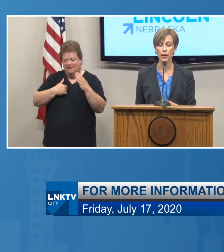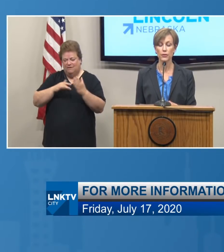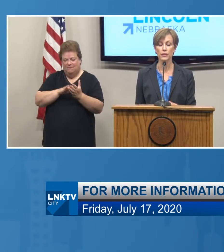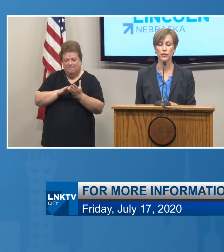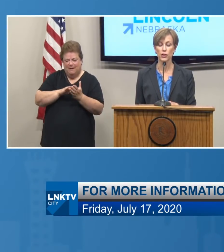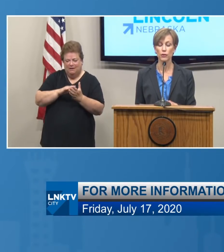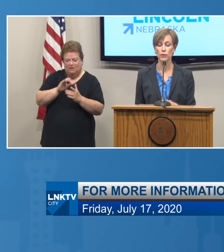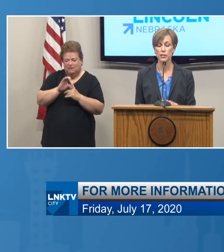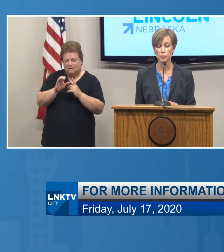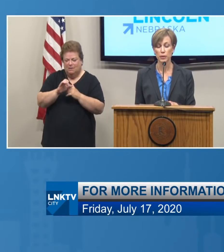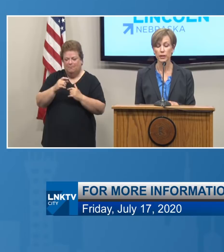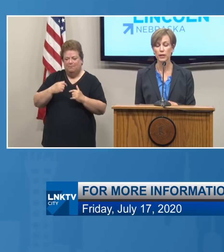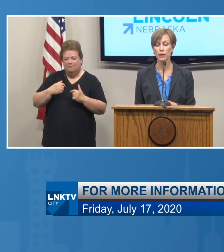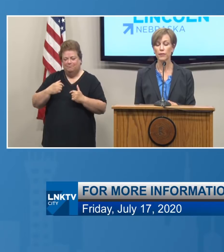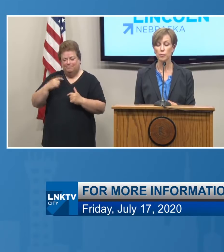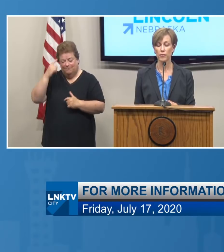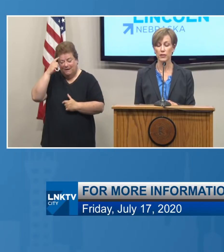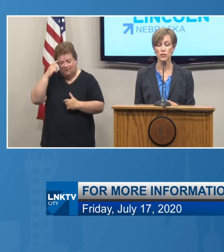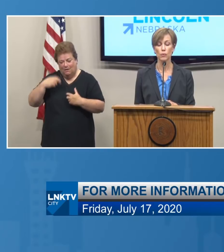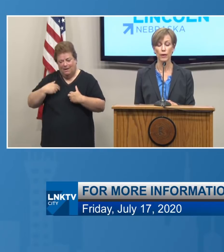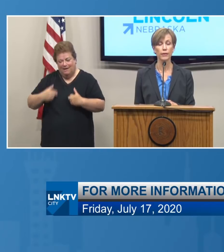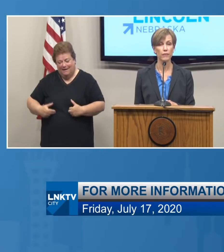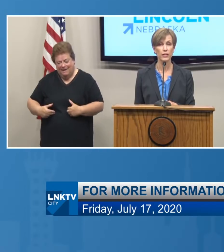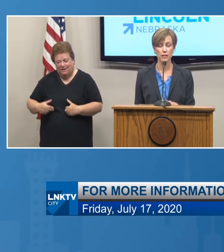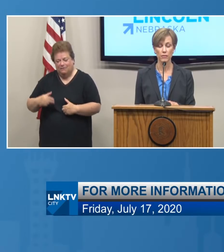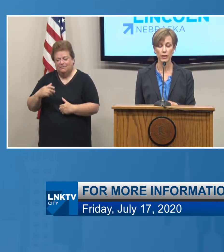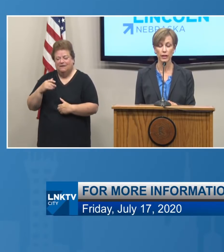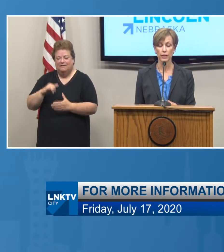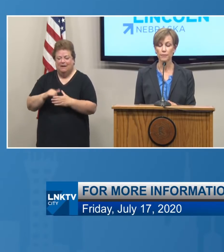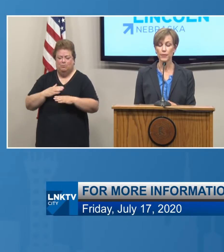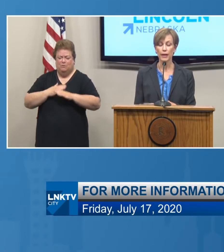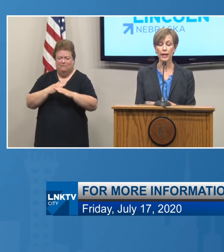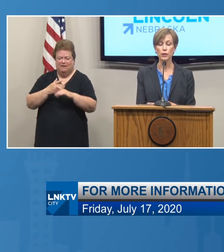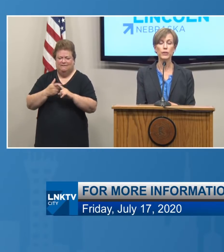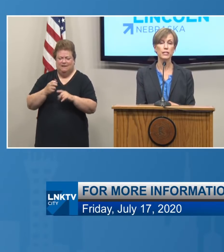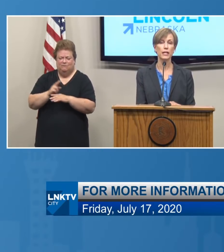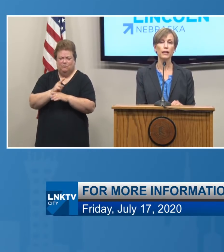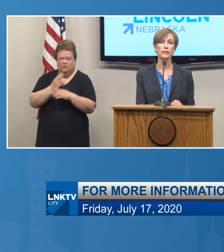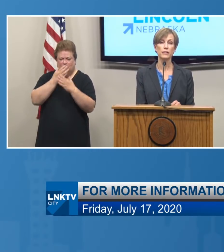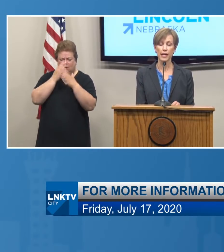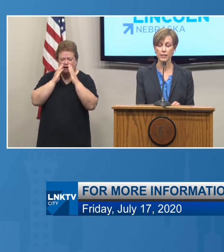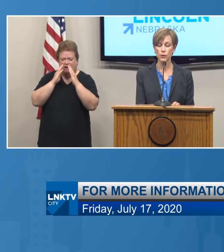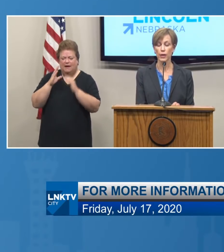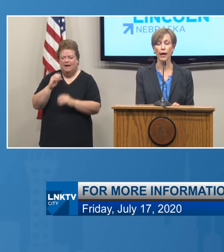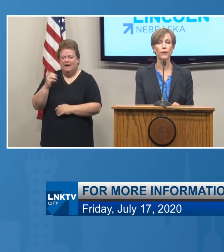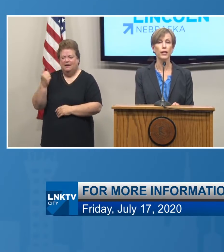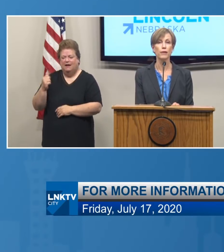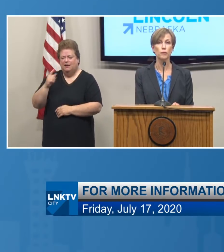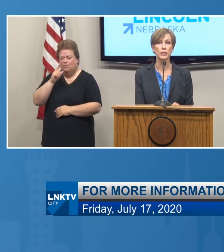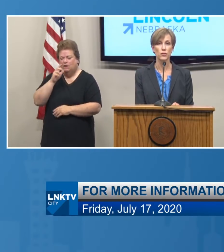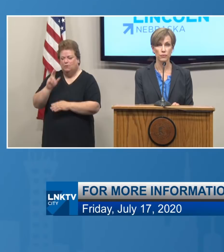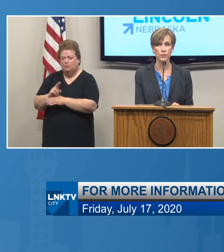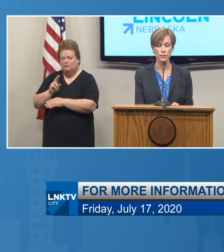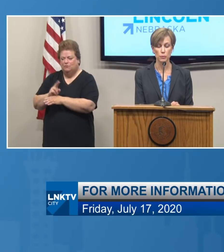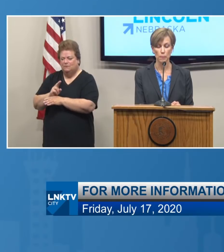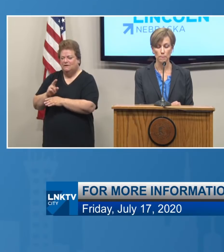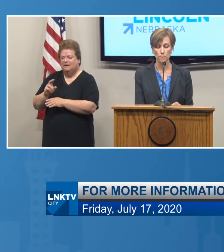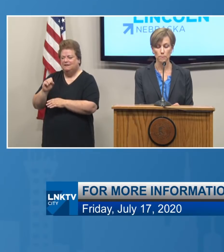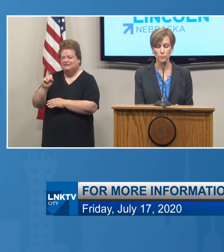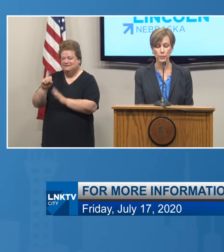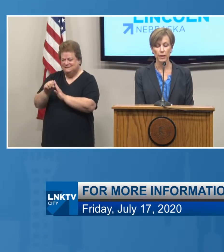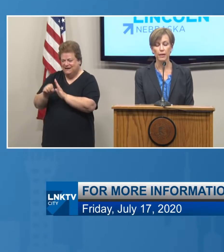a mental health condition, or a disability that prevents the wearing of a face covering, and anyone seeking state or county government